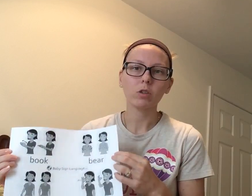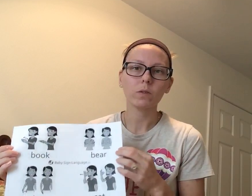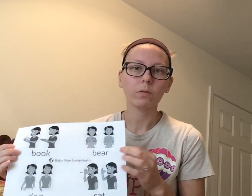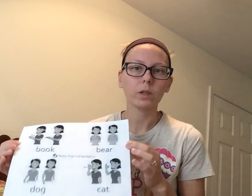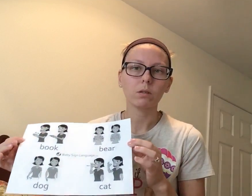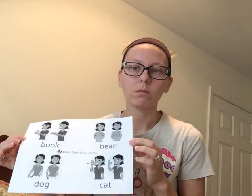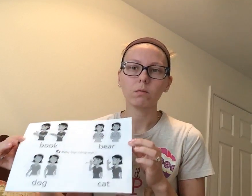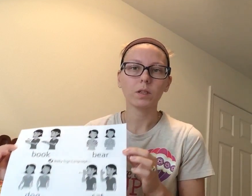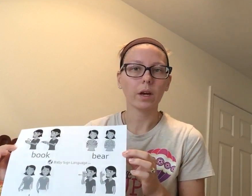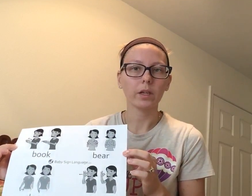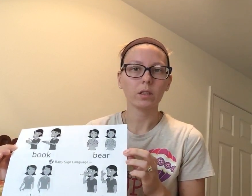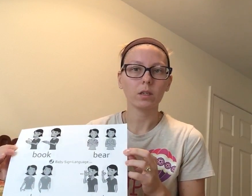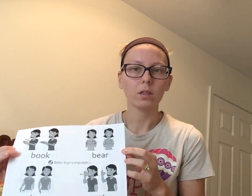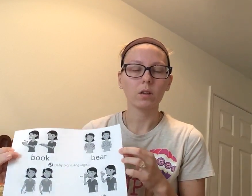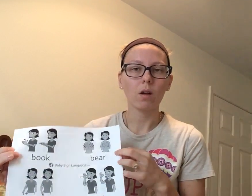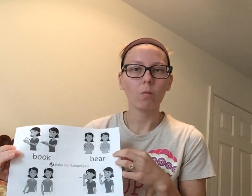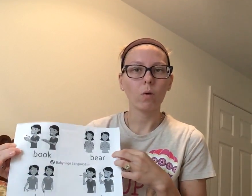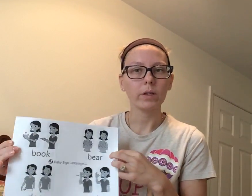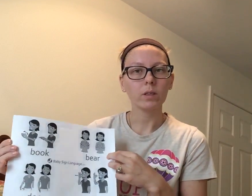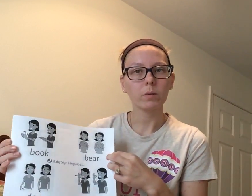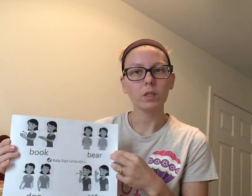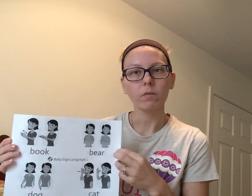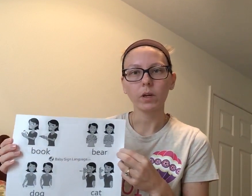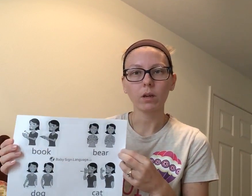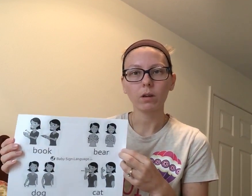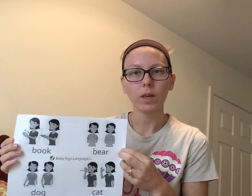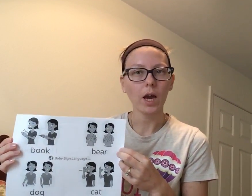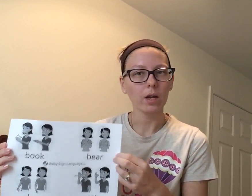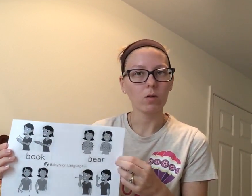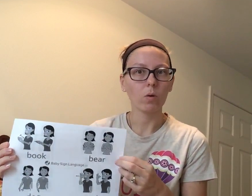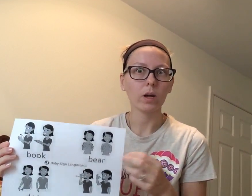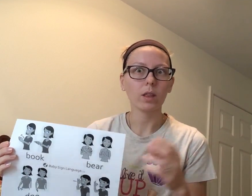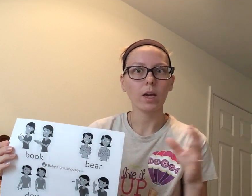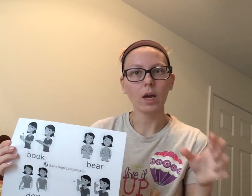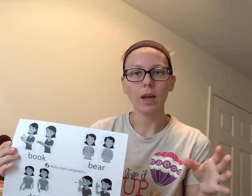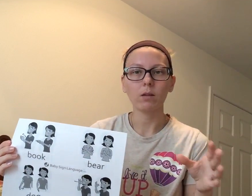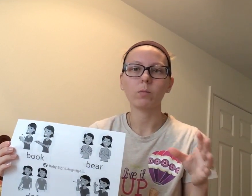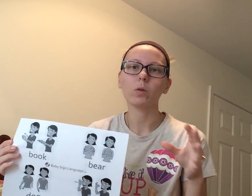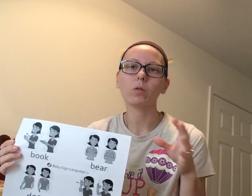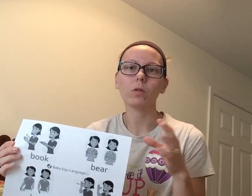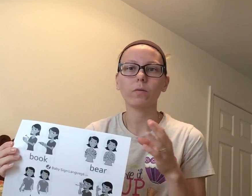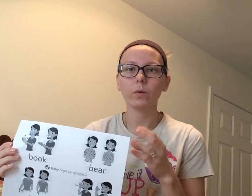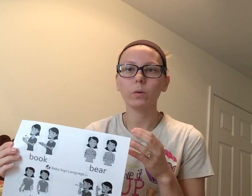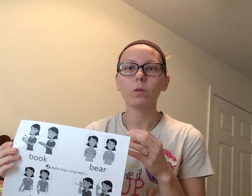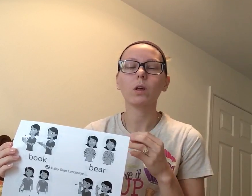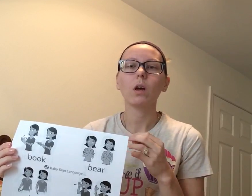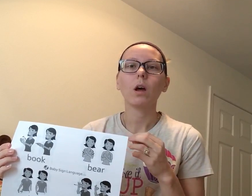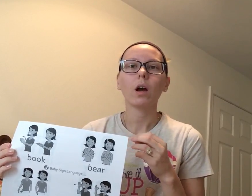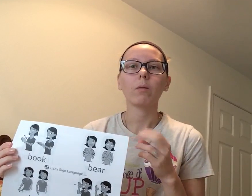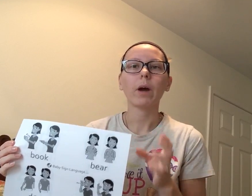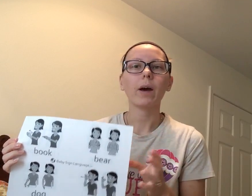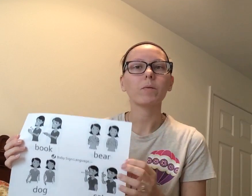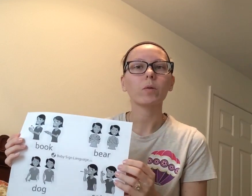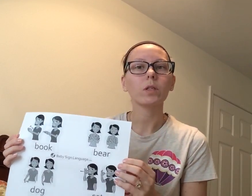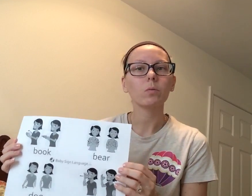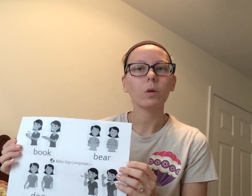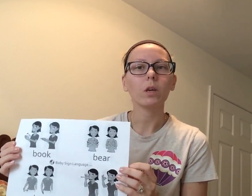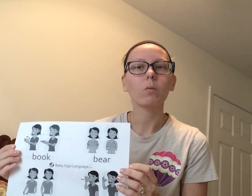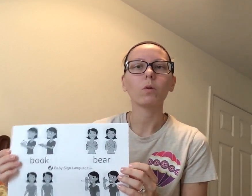of different signs. It's not one specific category like animals or foods. After this week, we'll